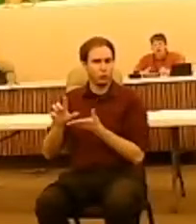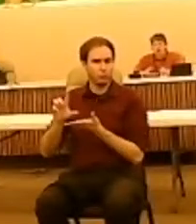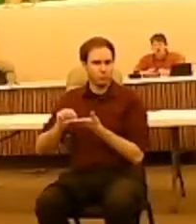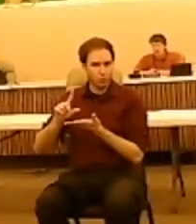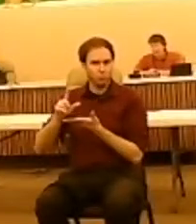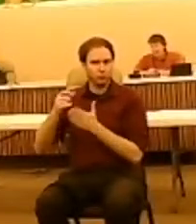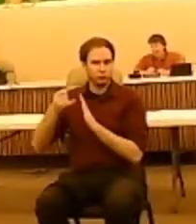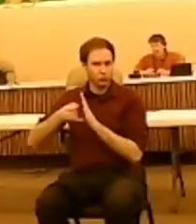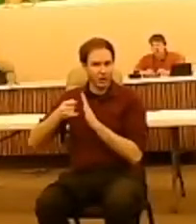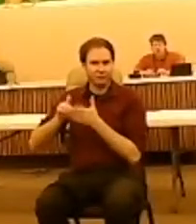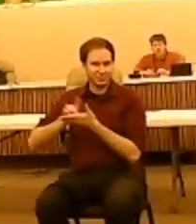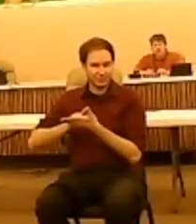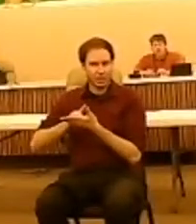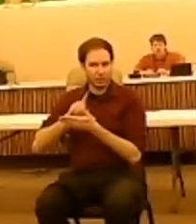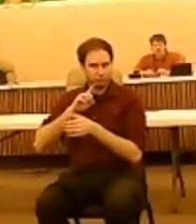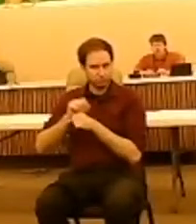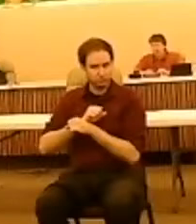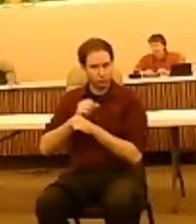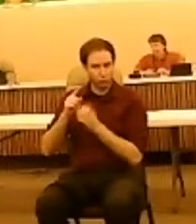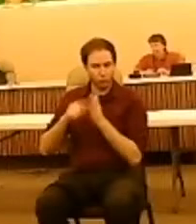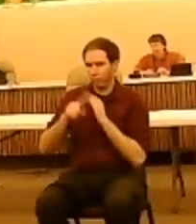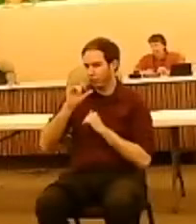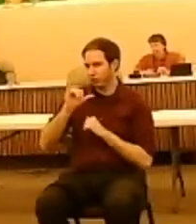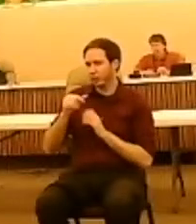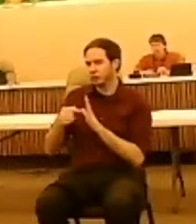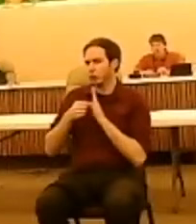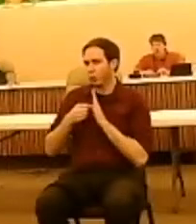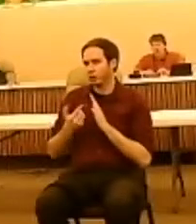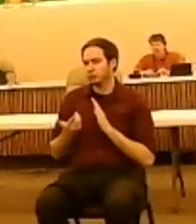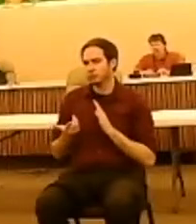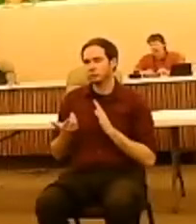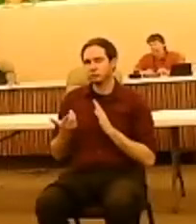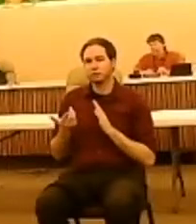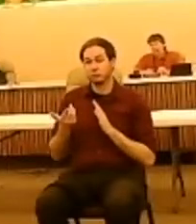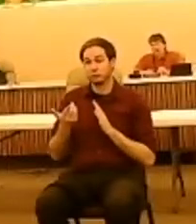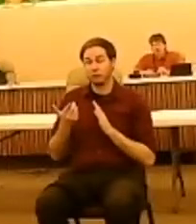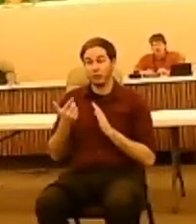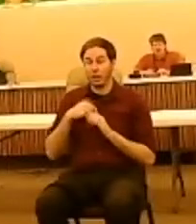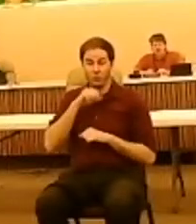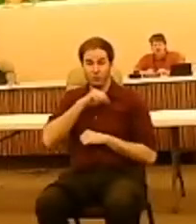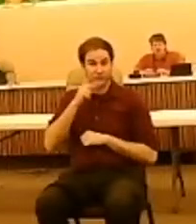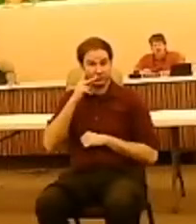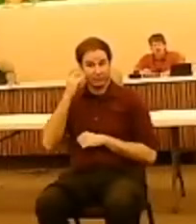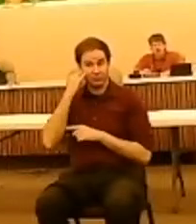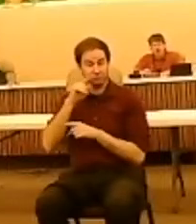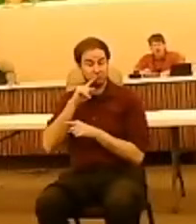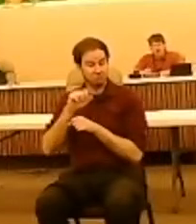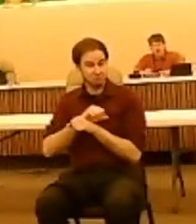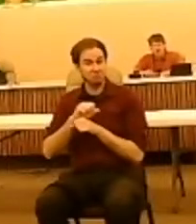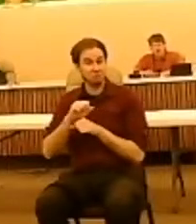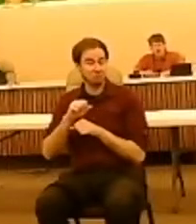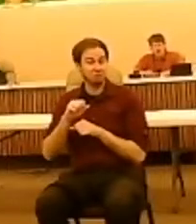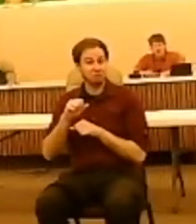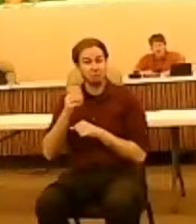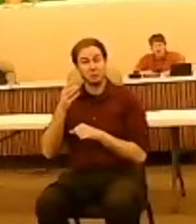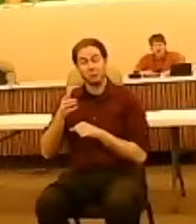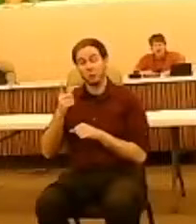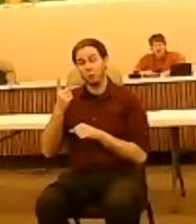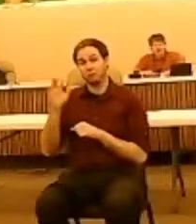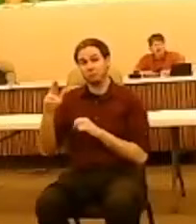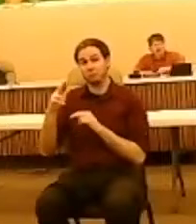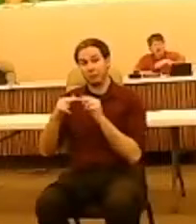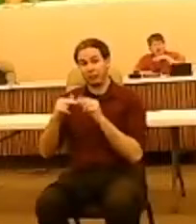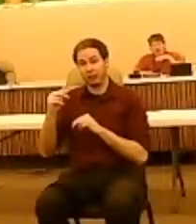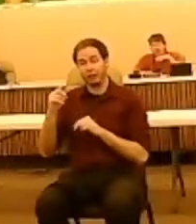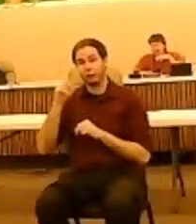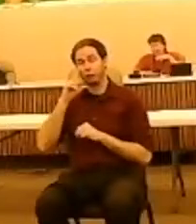what he's talking about. You know, one of the ones I'd love to see is if he do one where one of the buildings that